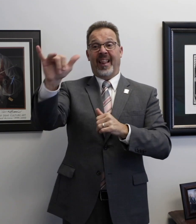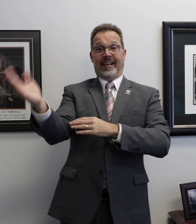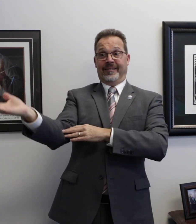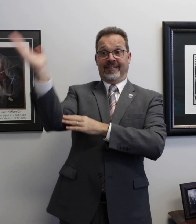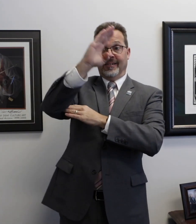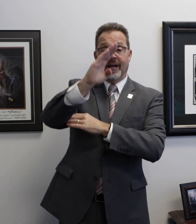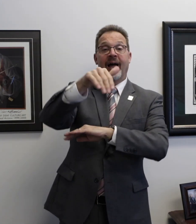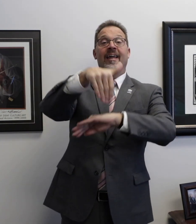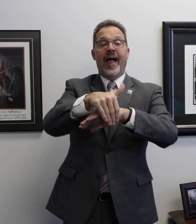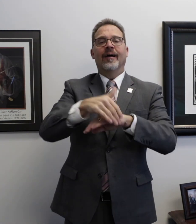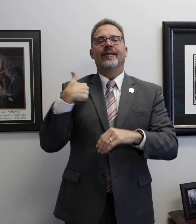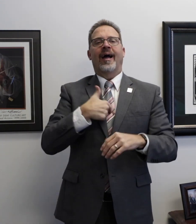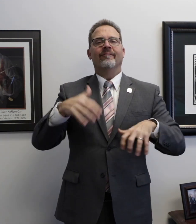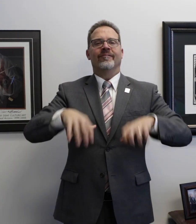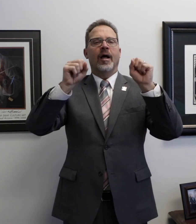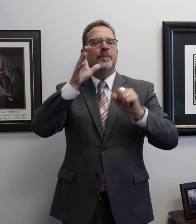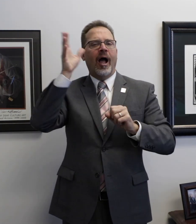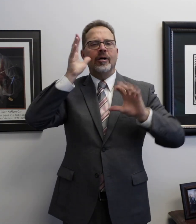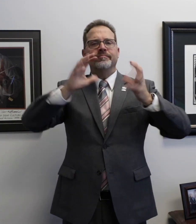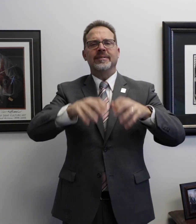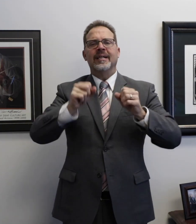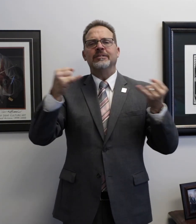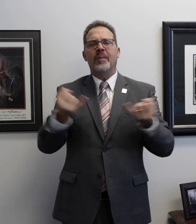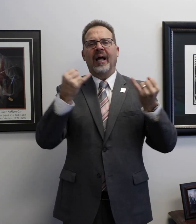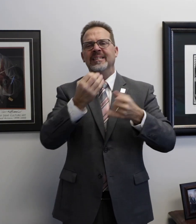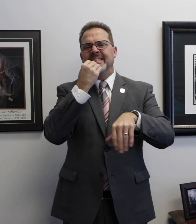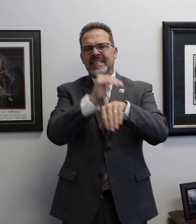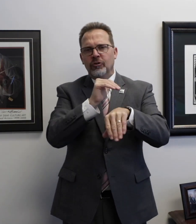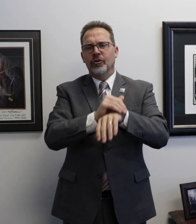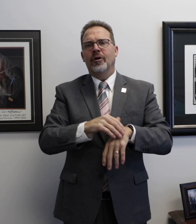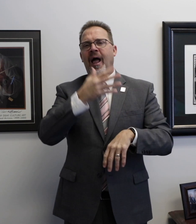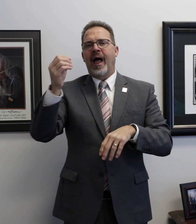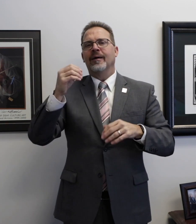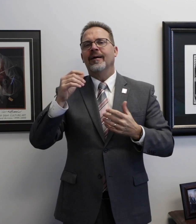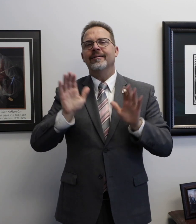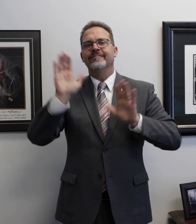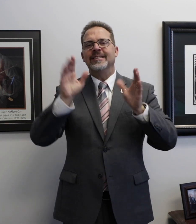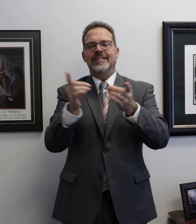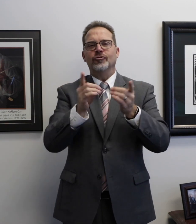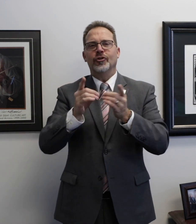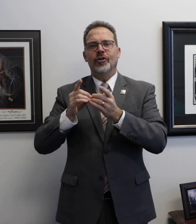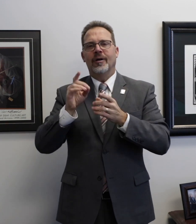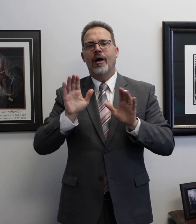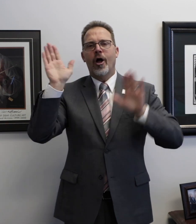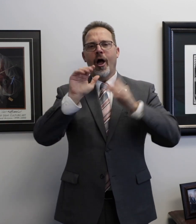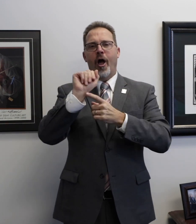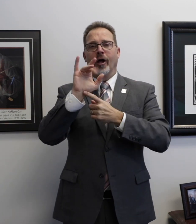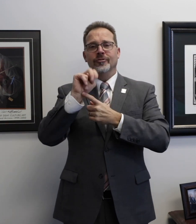That was during the day, and then that evening, the parents group hosted the spaghetti dinner and dessert auction. That, of